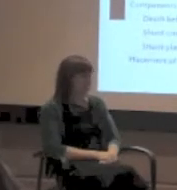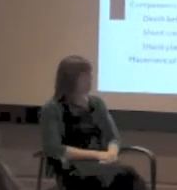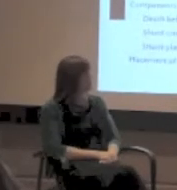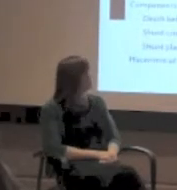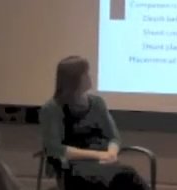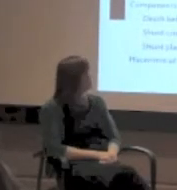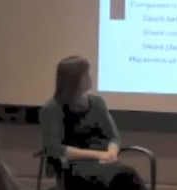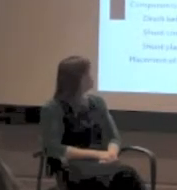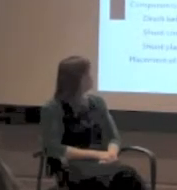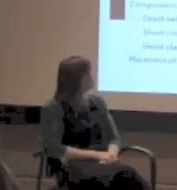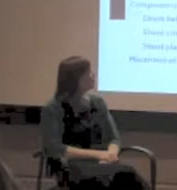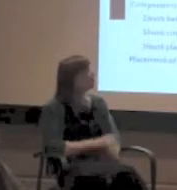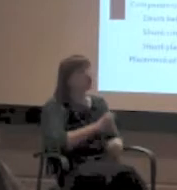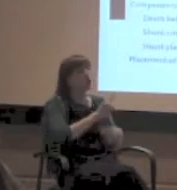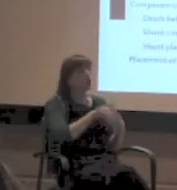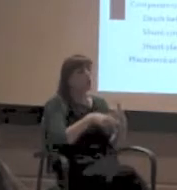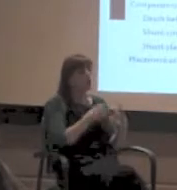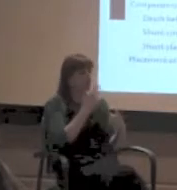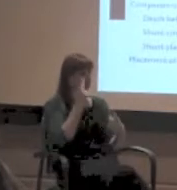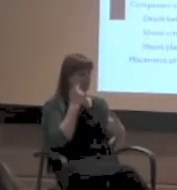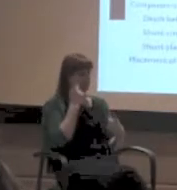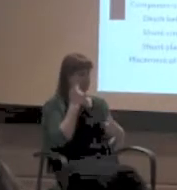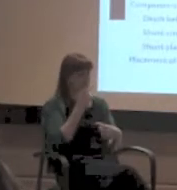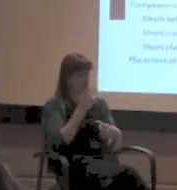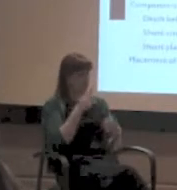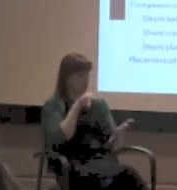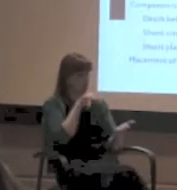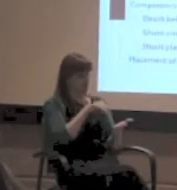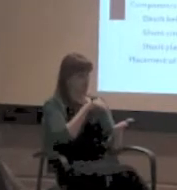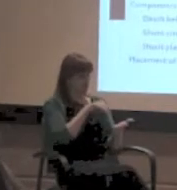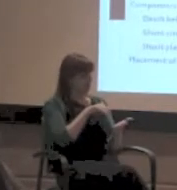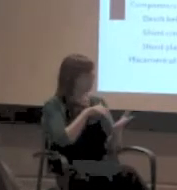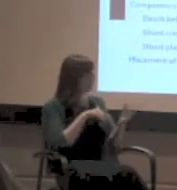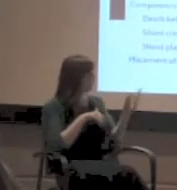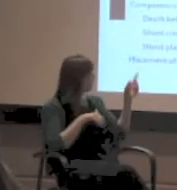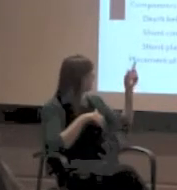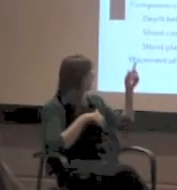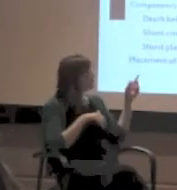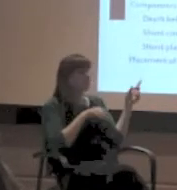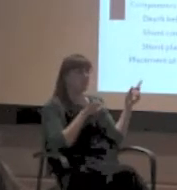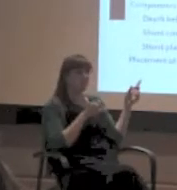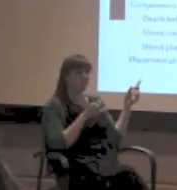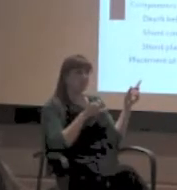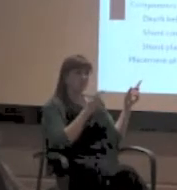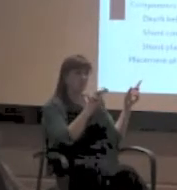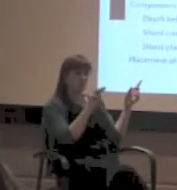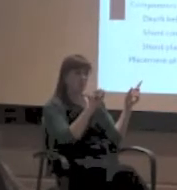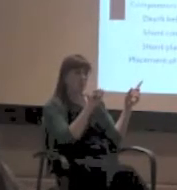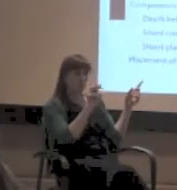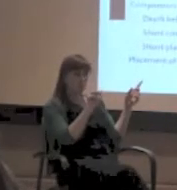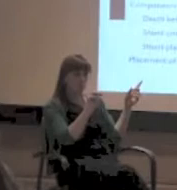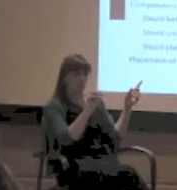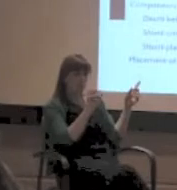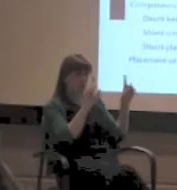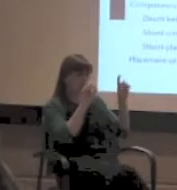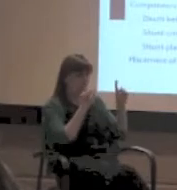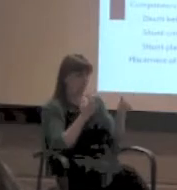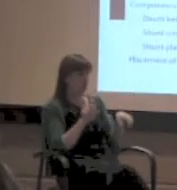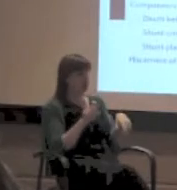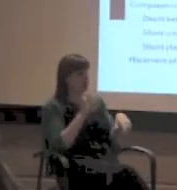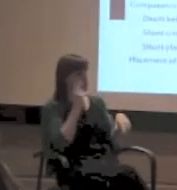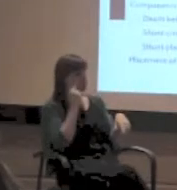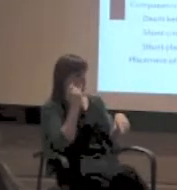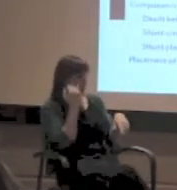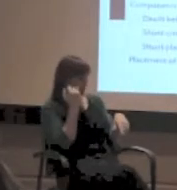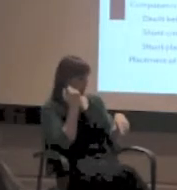all right. So when they looked at the study, this was the main part of mom's trial, is to see whether we